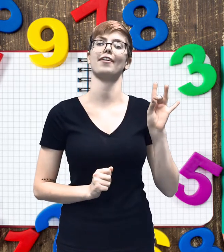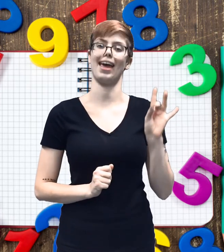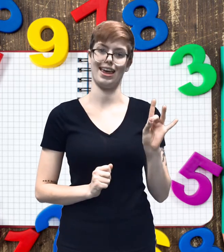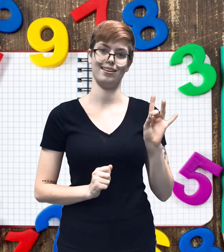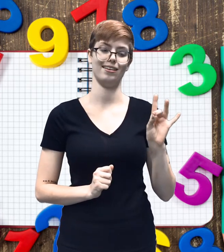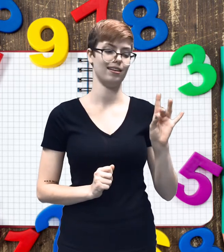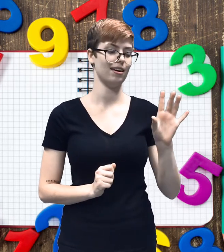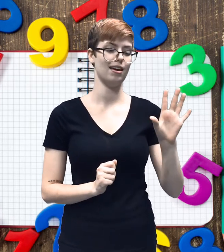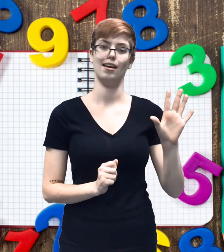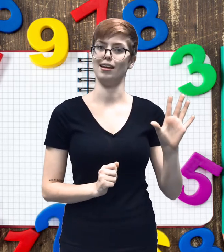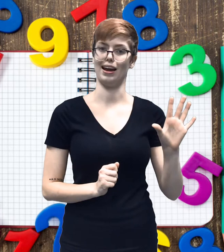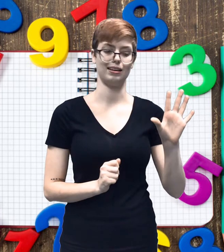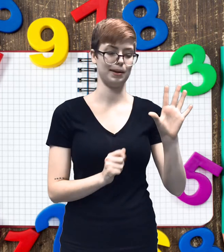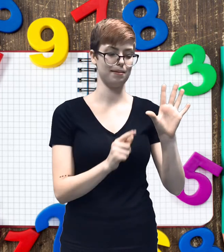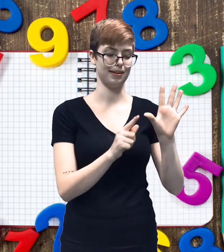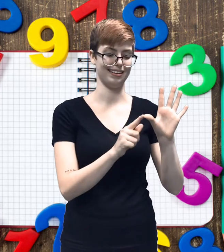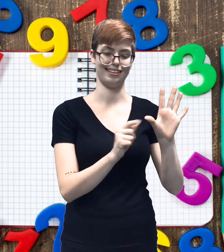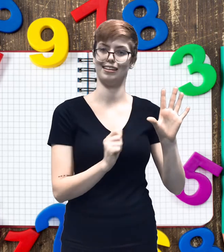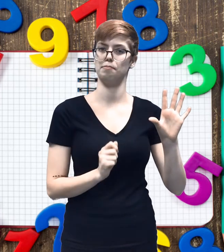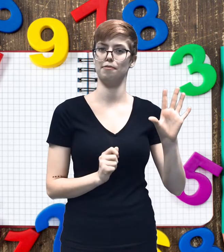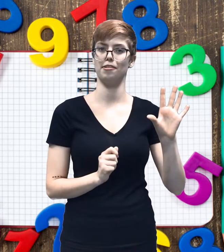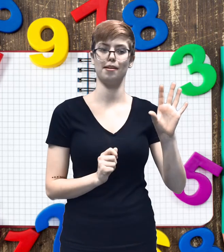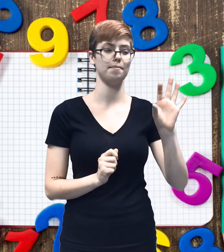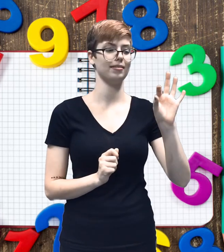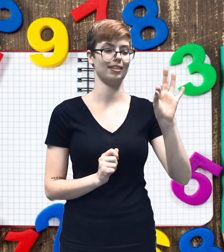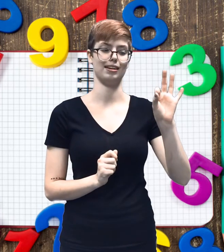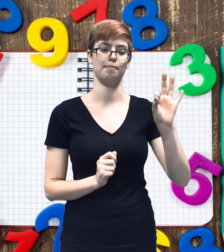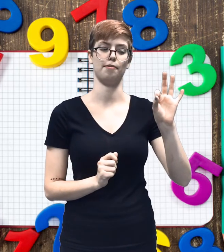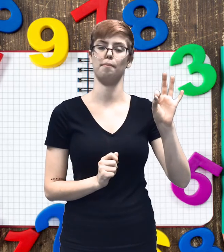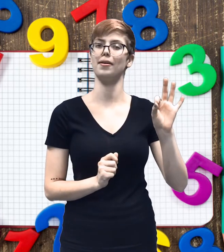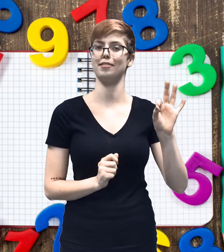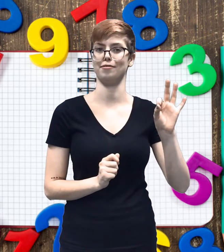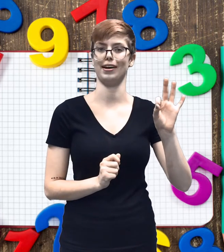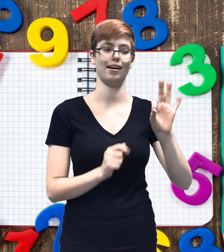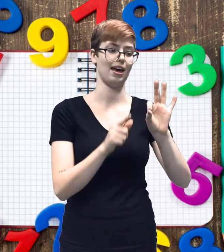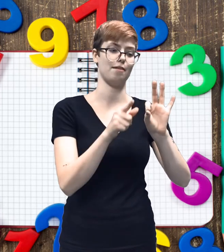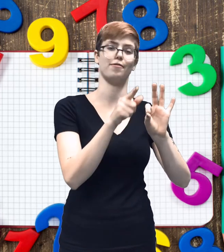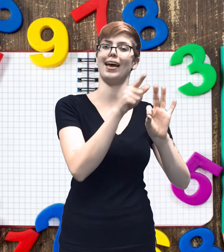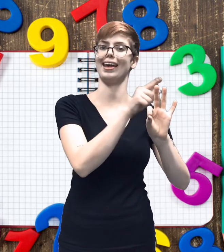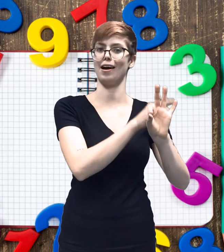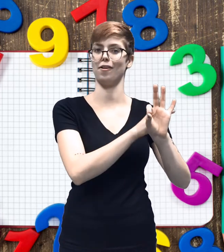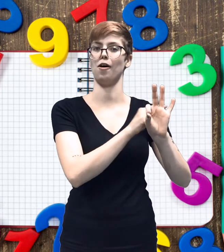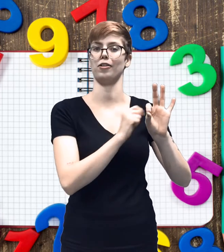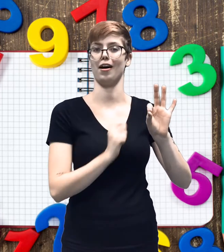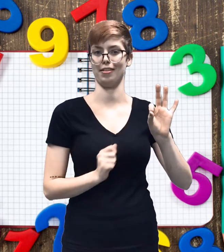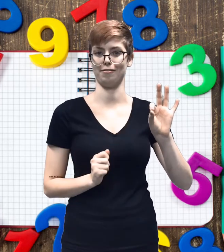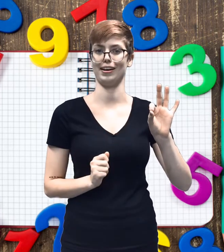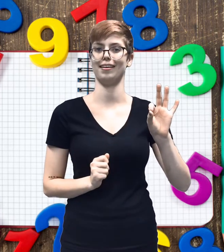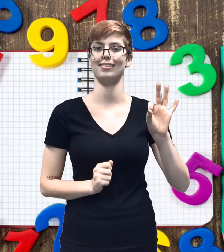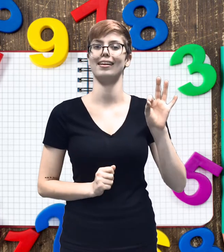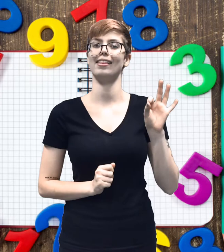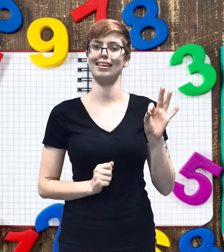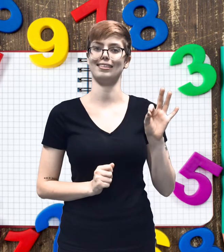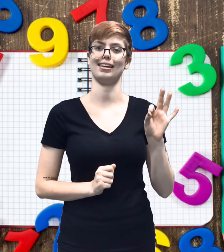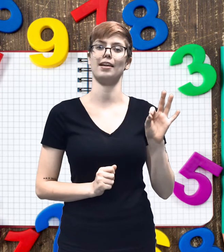8. 9 is made by touching the tip of your thumb to the tip of your pointer finger and fanning out all your other fingers. That's the sign for